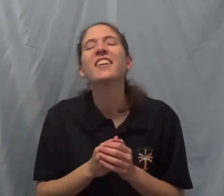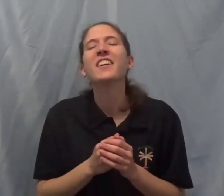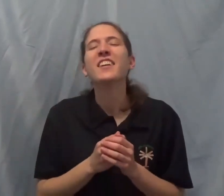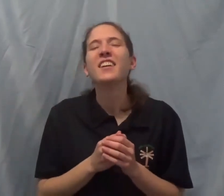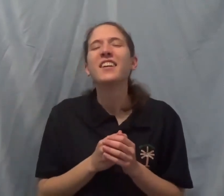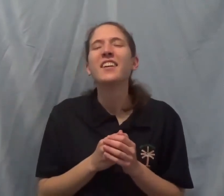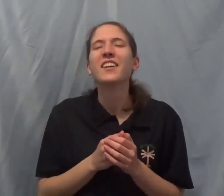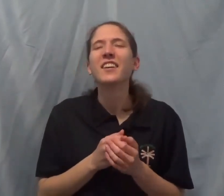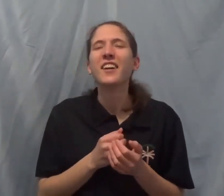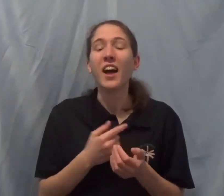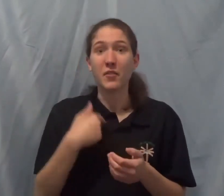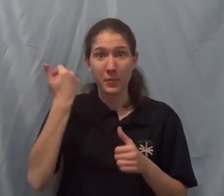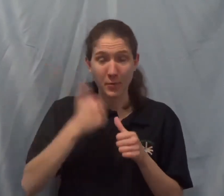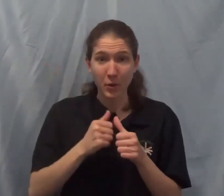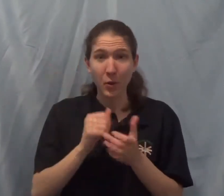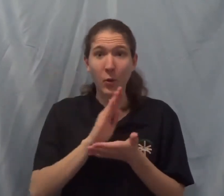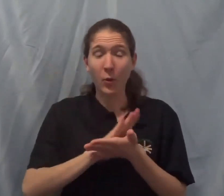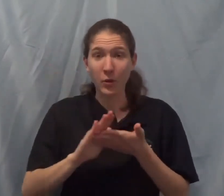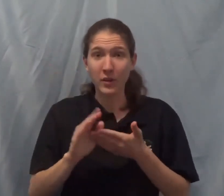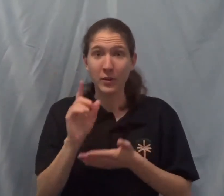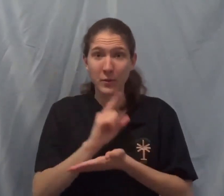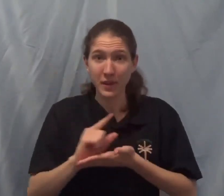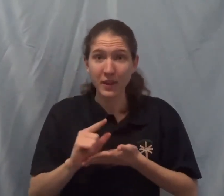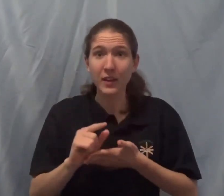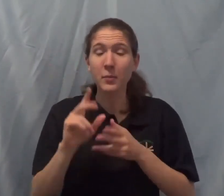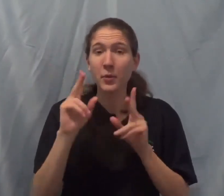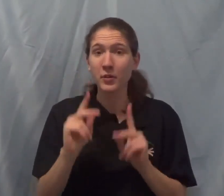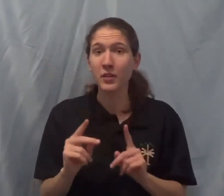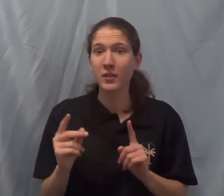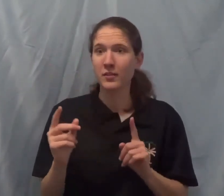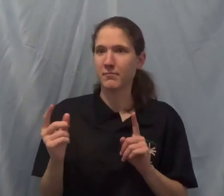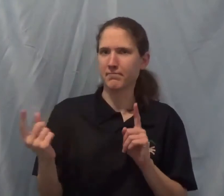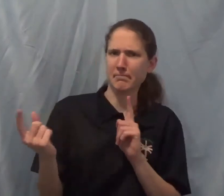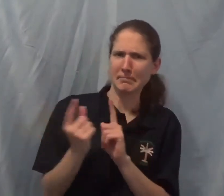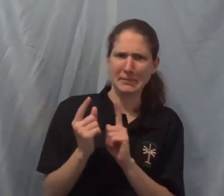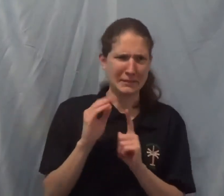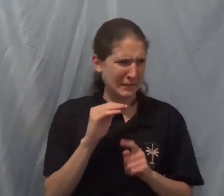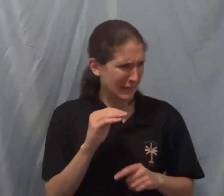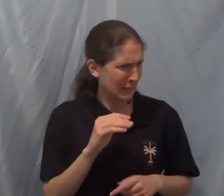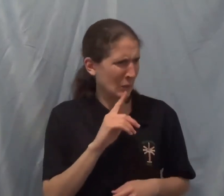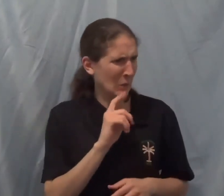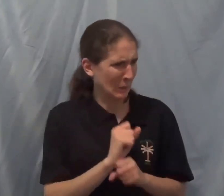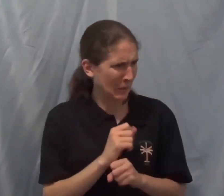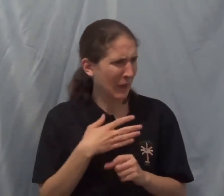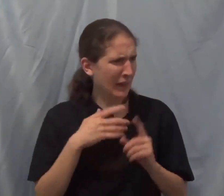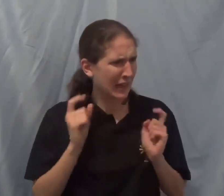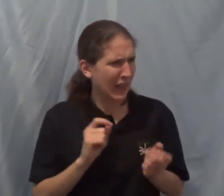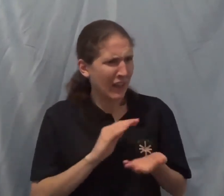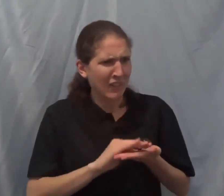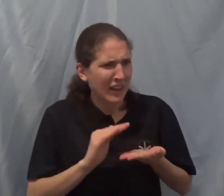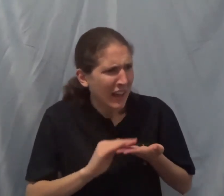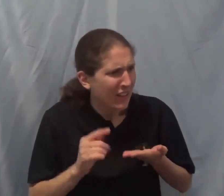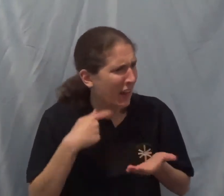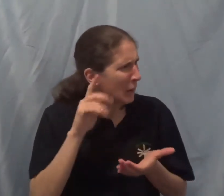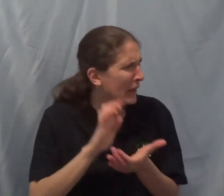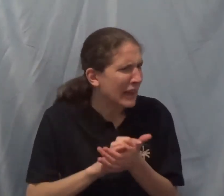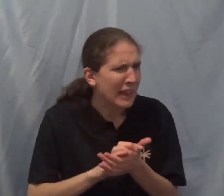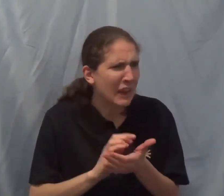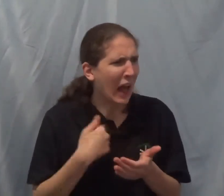don't believe I'm actually forgiven what I did. What kind of certainty do I have? I said, well, this God loves you infinitely. That's the certainty you